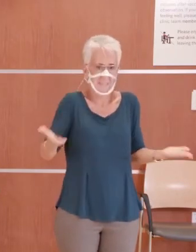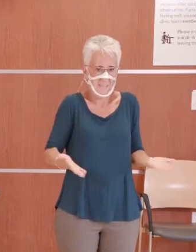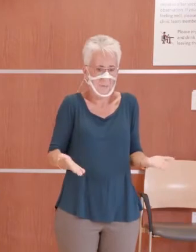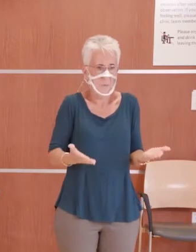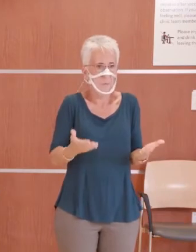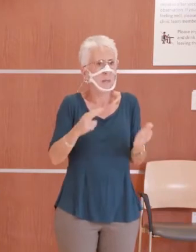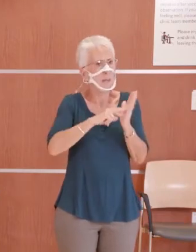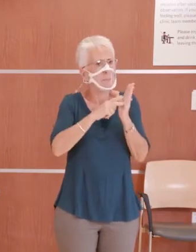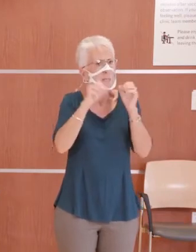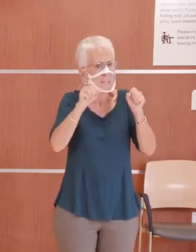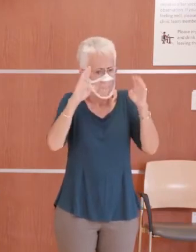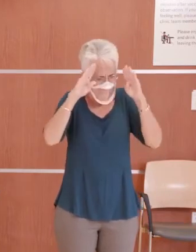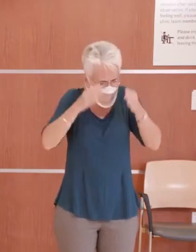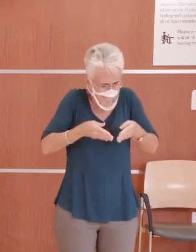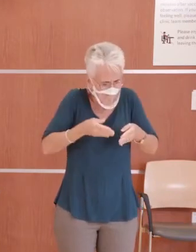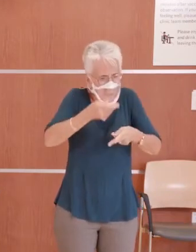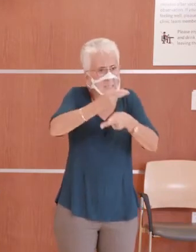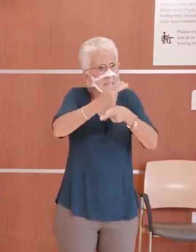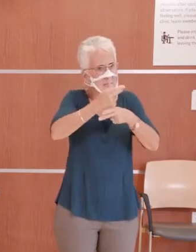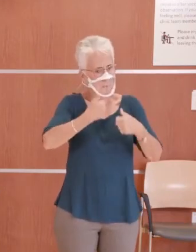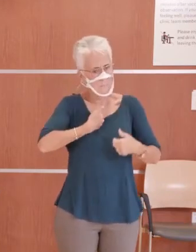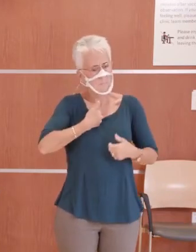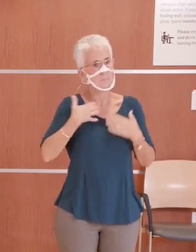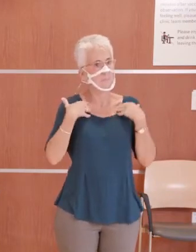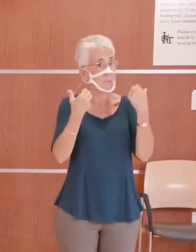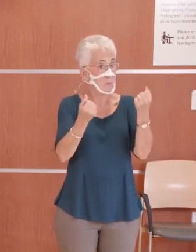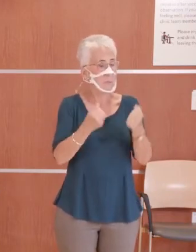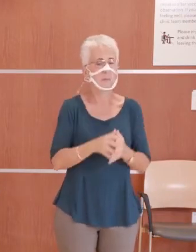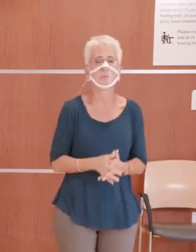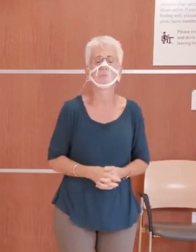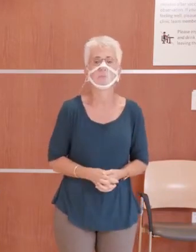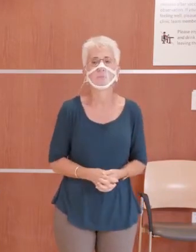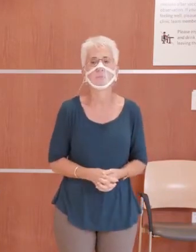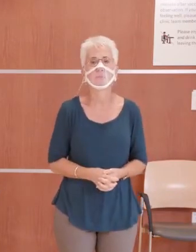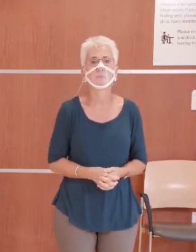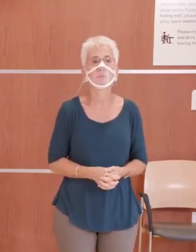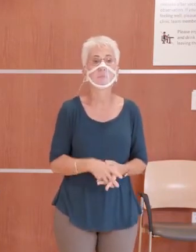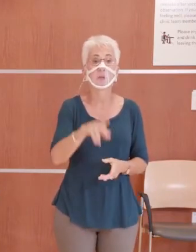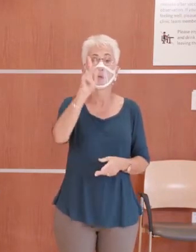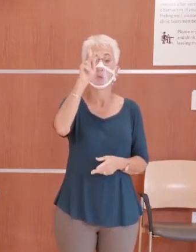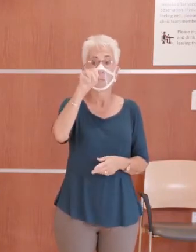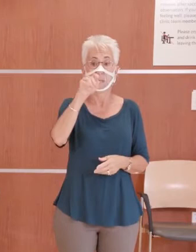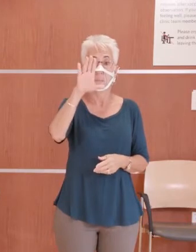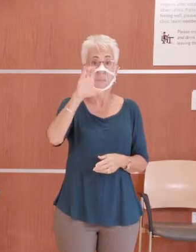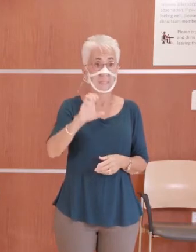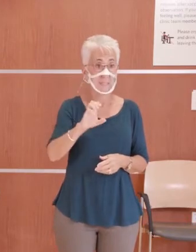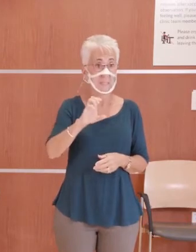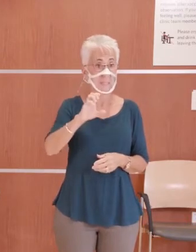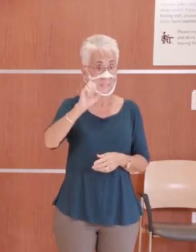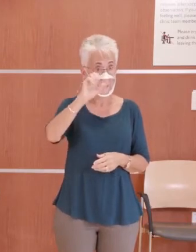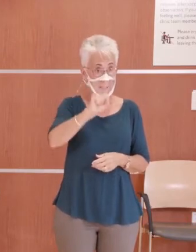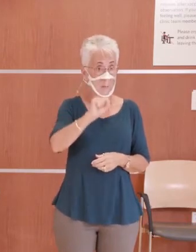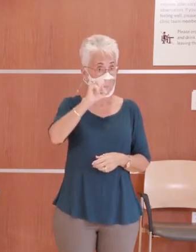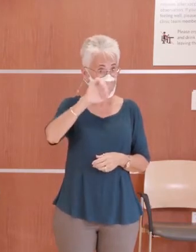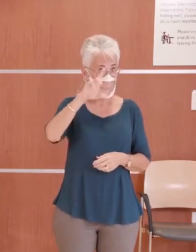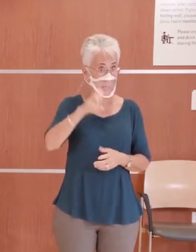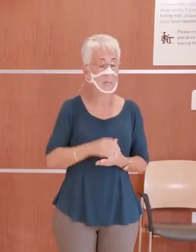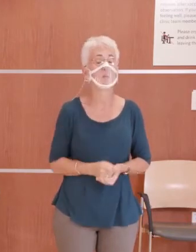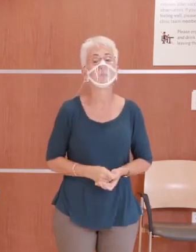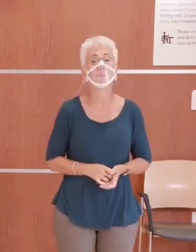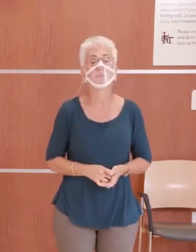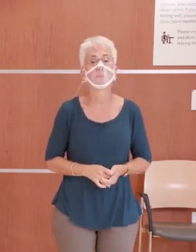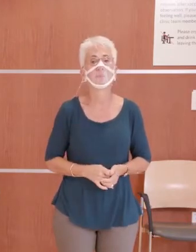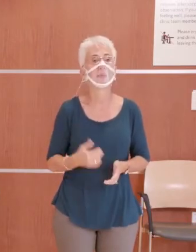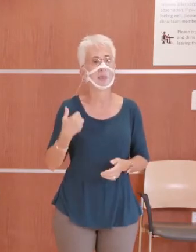them to focus on their health care. Finally, the UPMC Southside Center is another one of our sites that